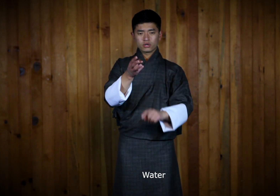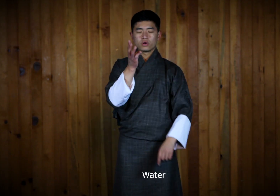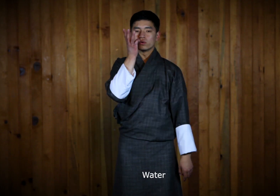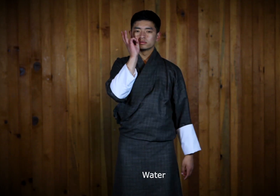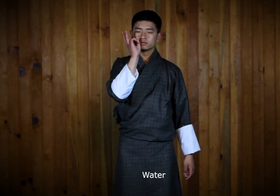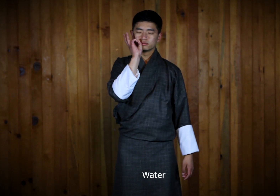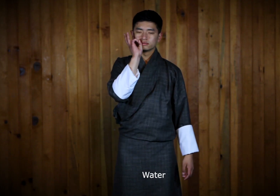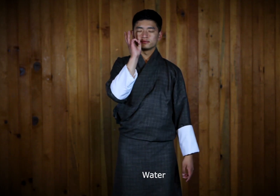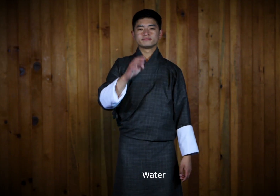water,